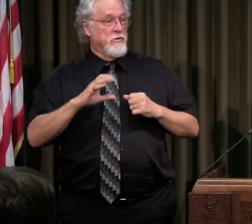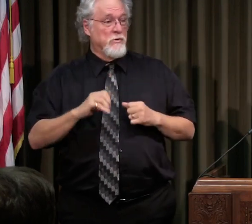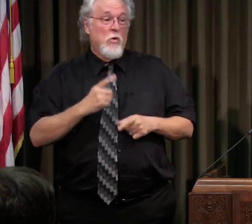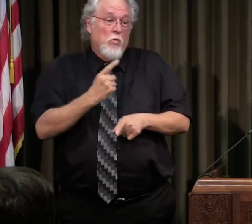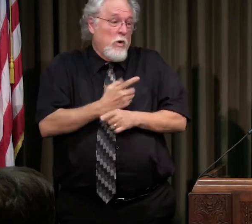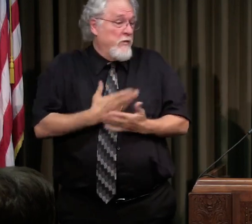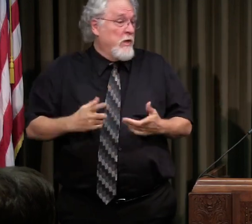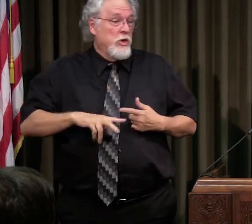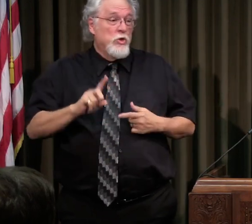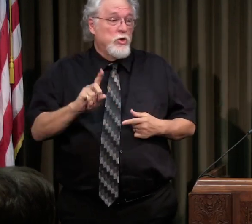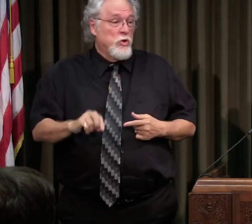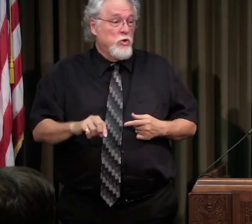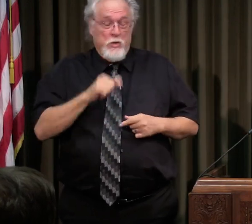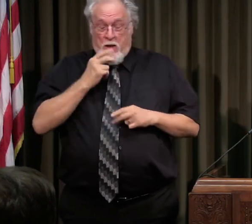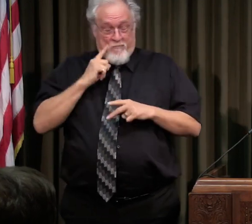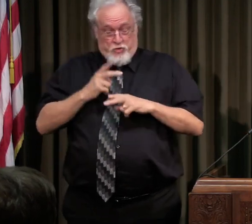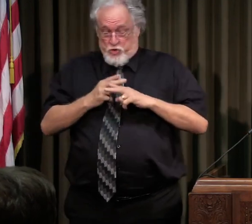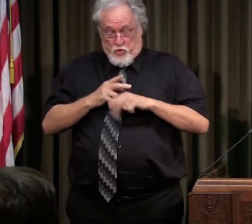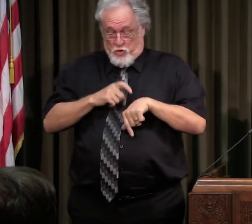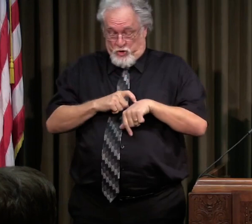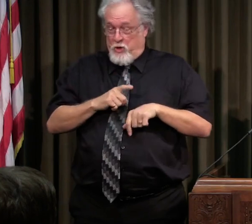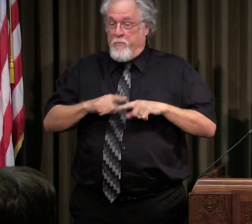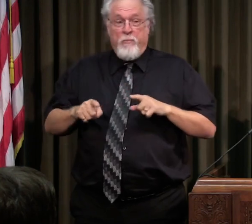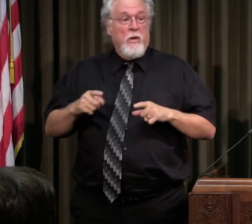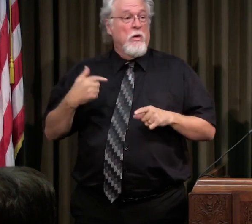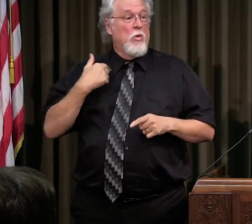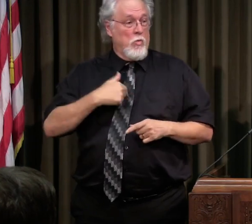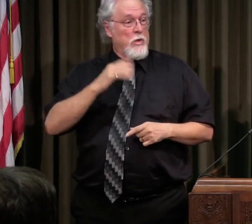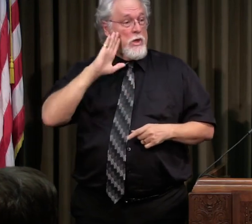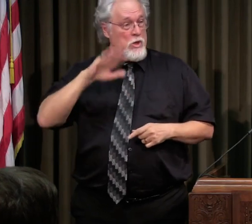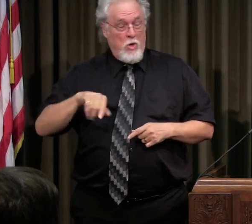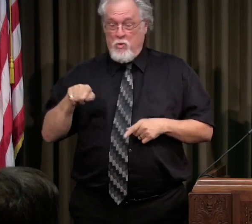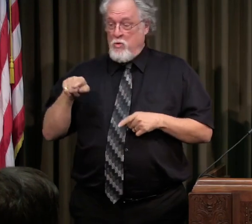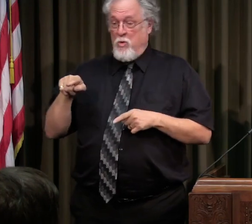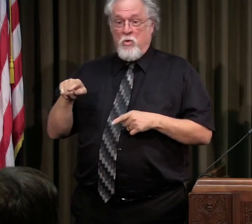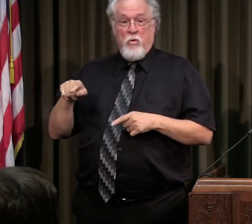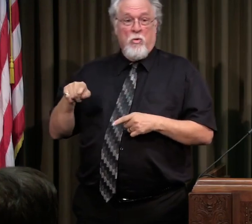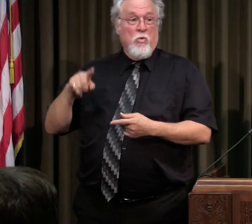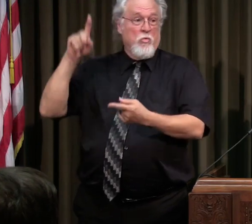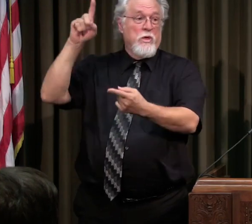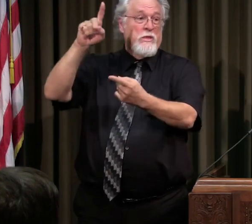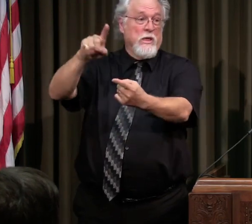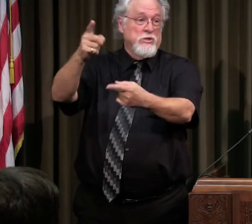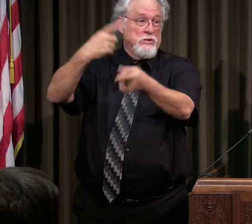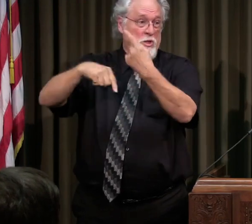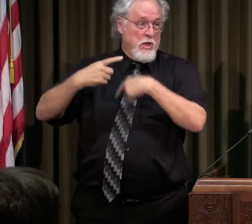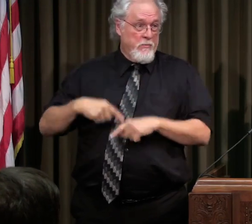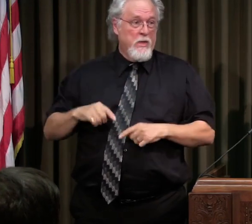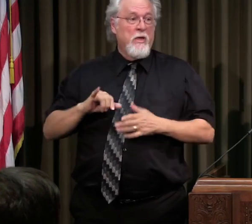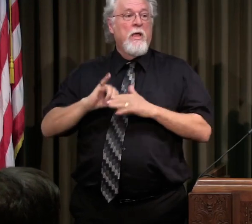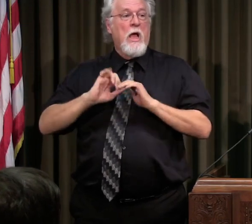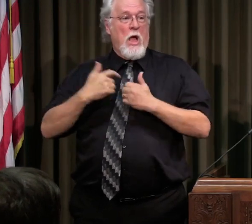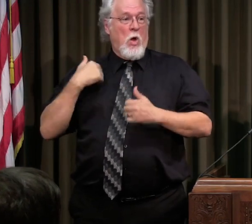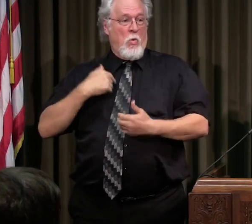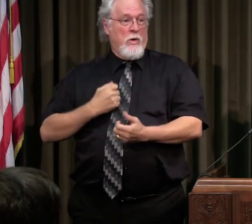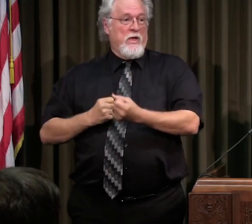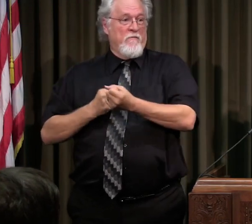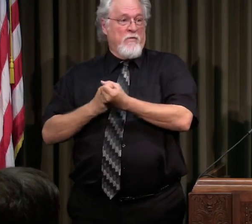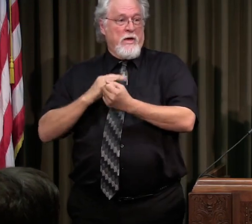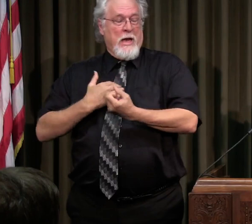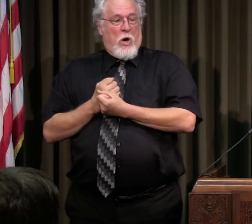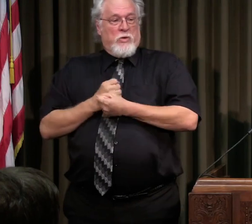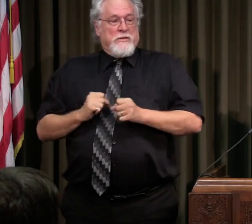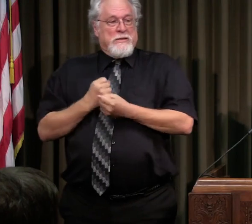thing to do, not just in the short term, but we know that DSH reductions are coming in the future, and that's primarily how we fund our safety